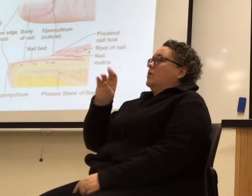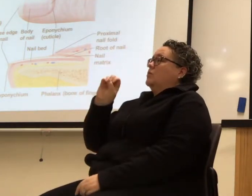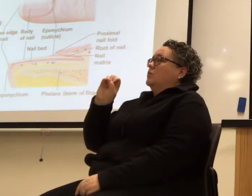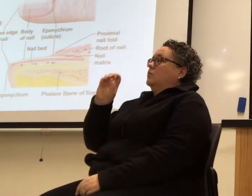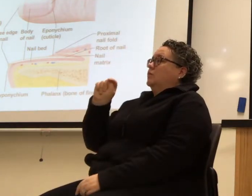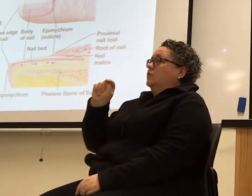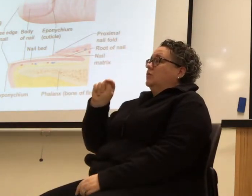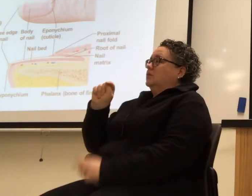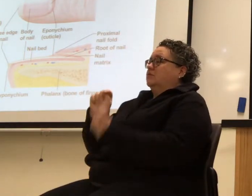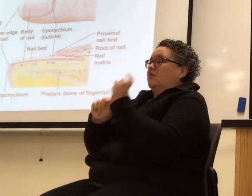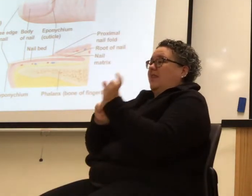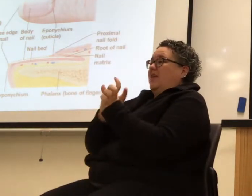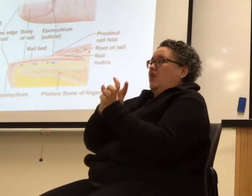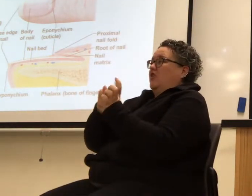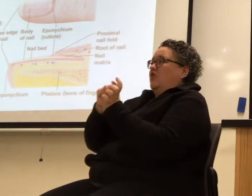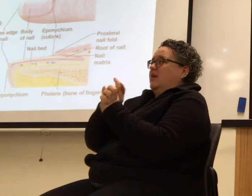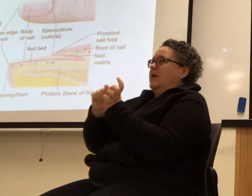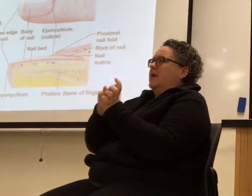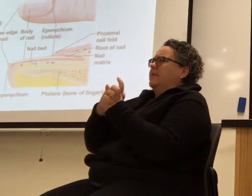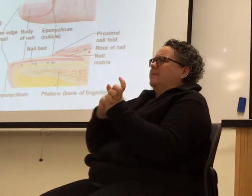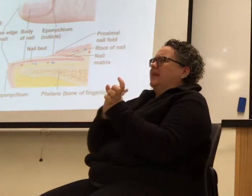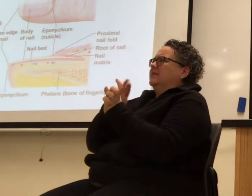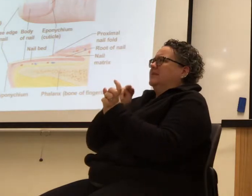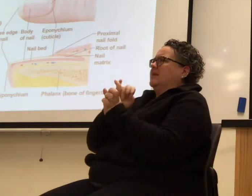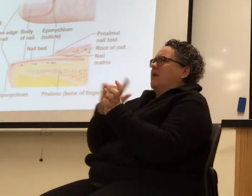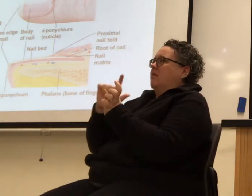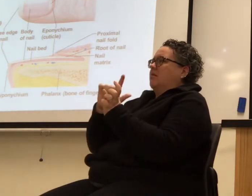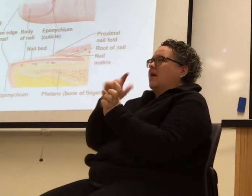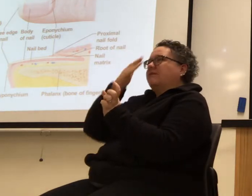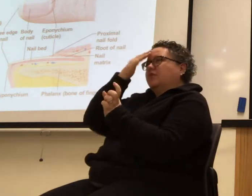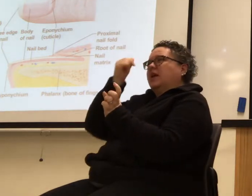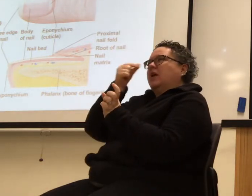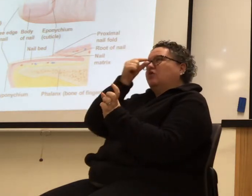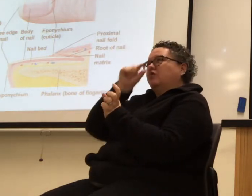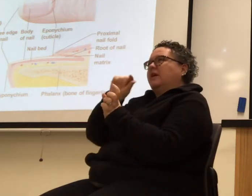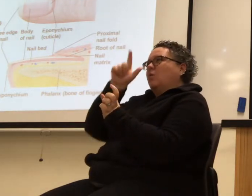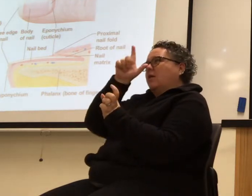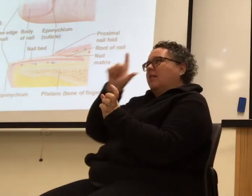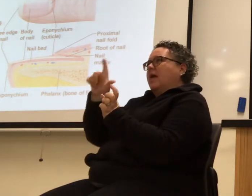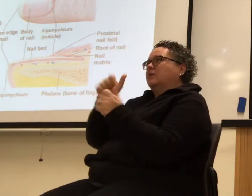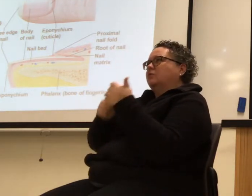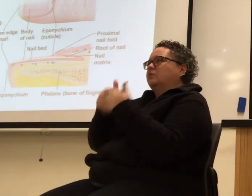there means nail. I forget if it's Latin or Greek, but